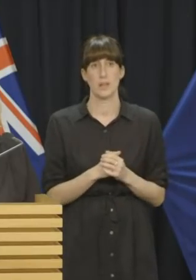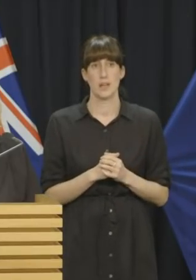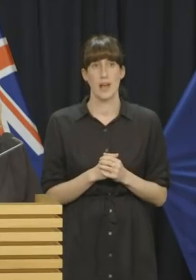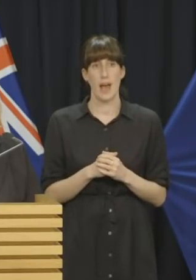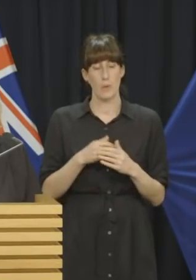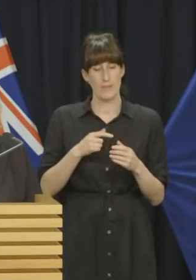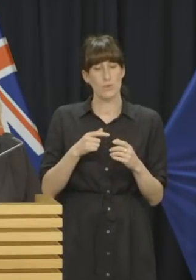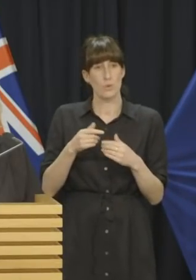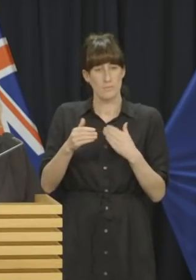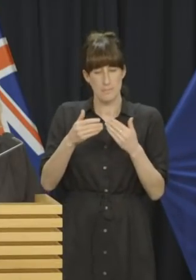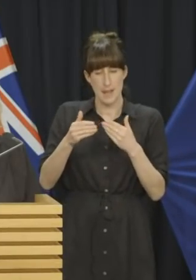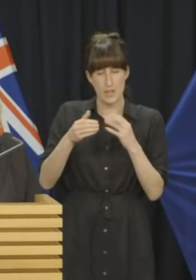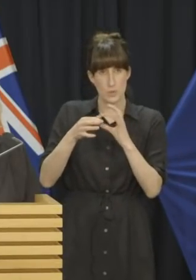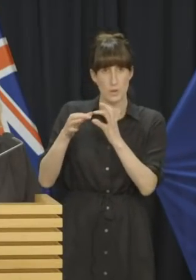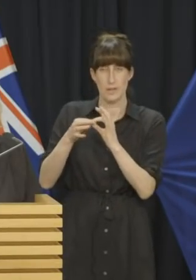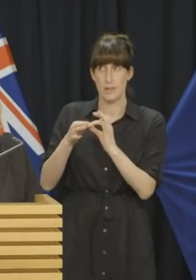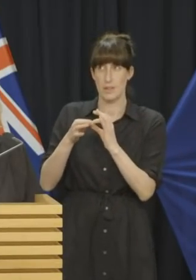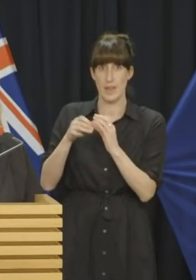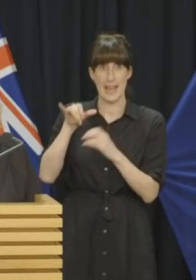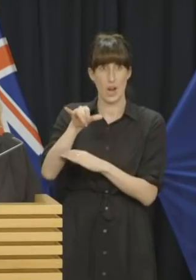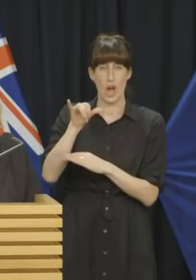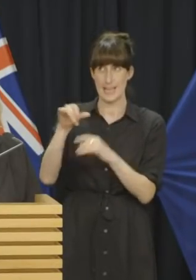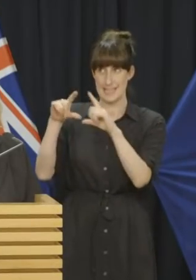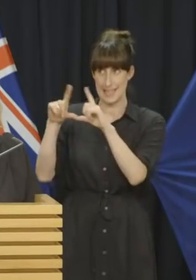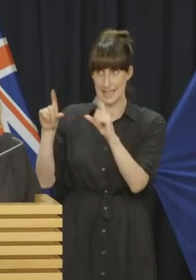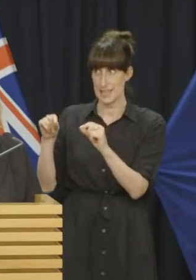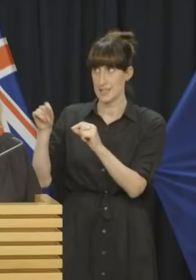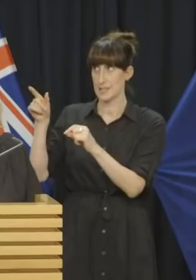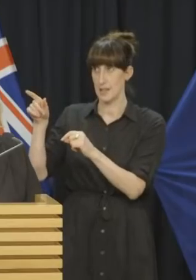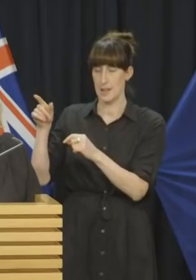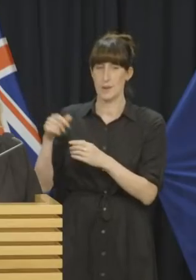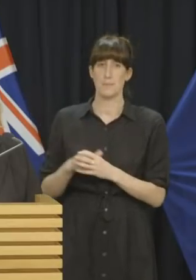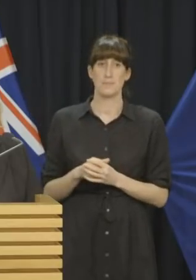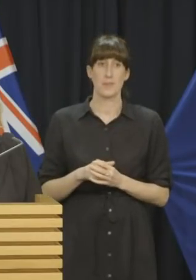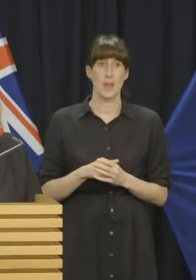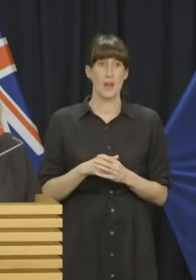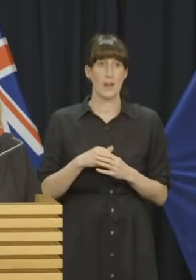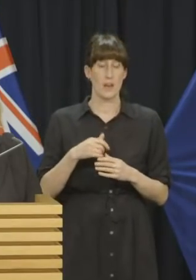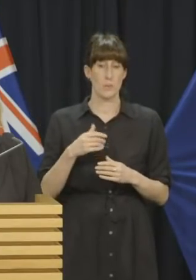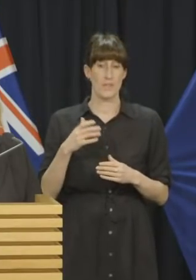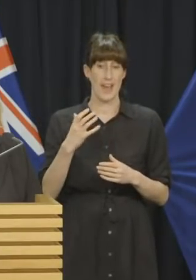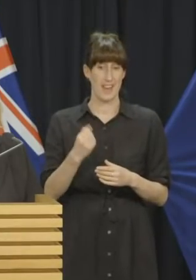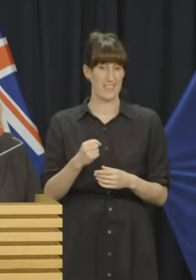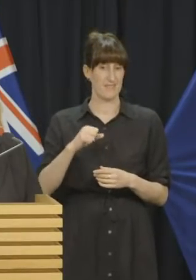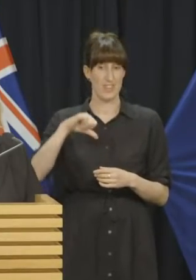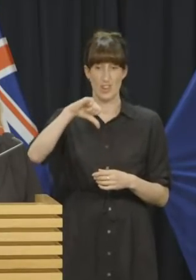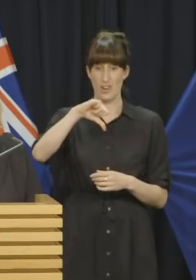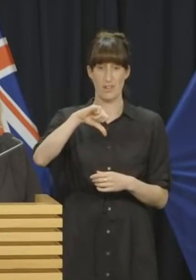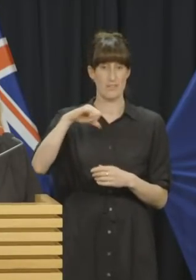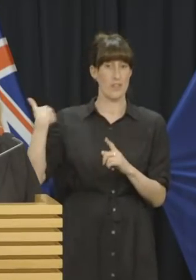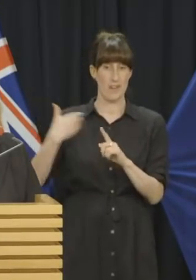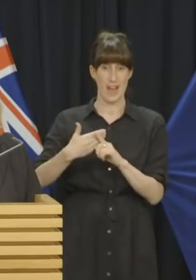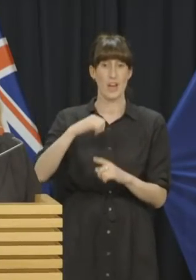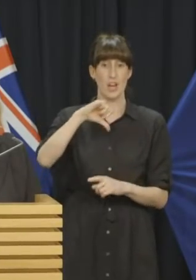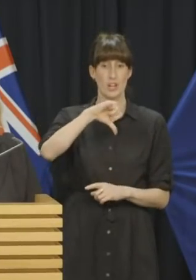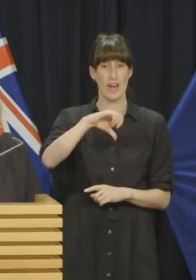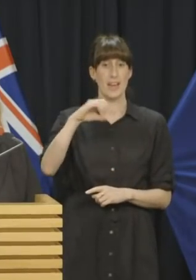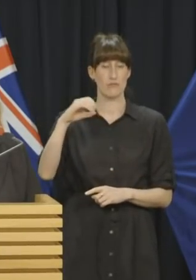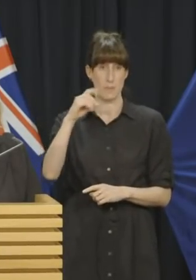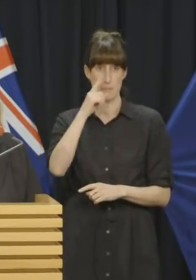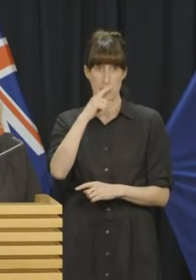example, in the last 2 days we've seen 900 Kiwis arrive. As the daily fact sheet shows, we have a further forecast growth of